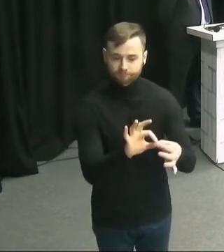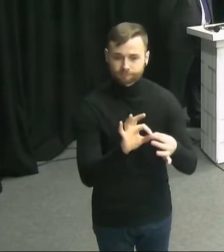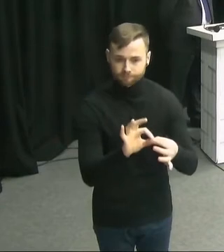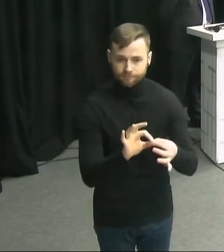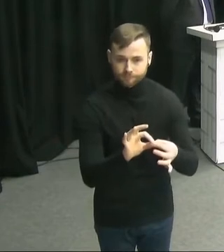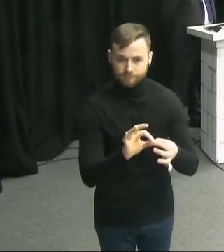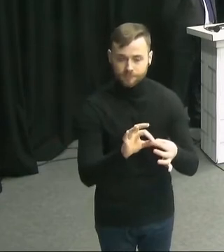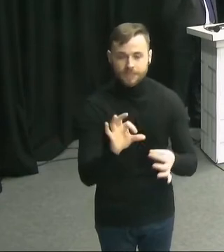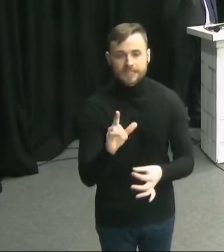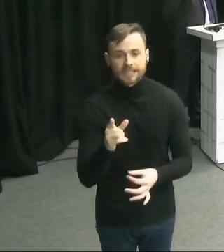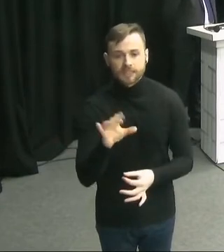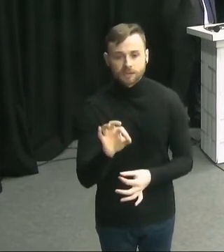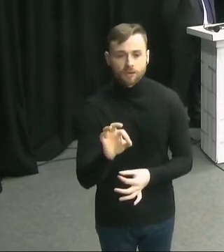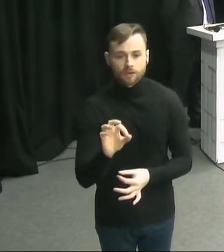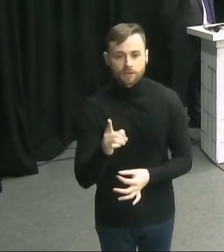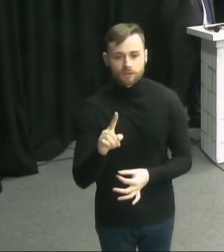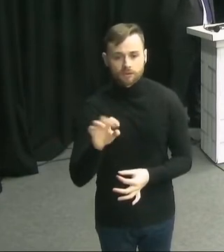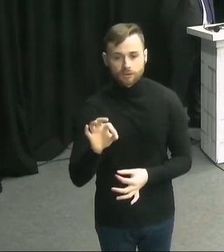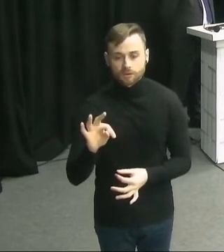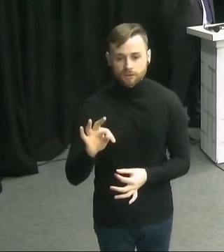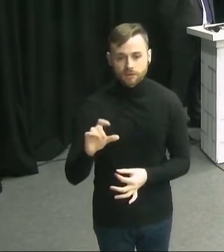questions will be submitted in